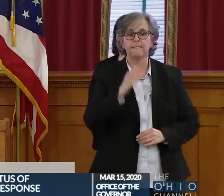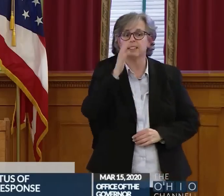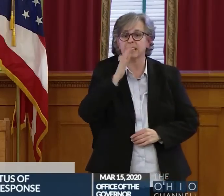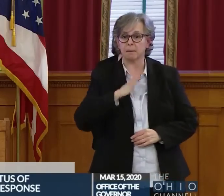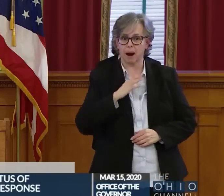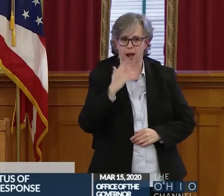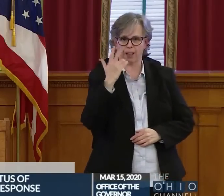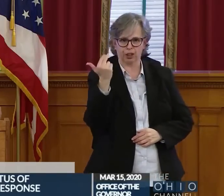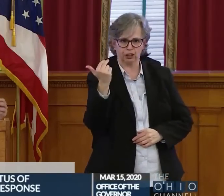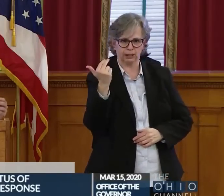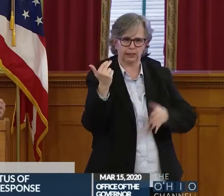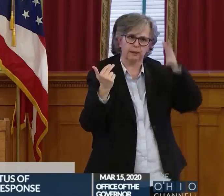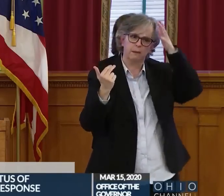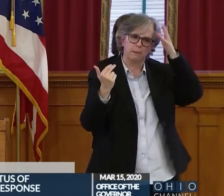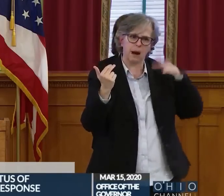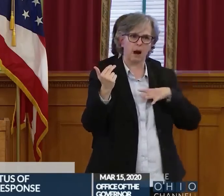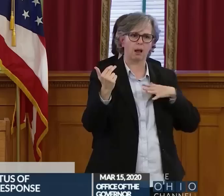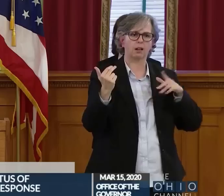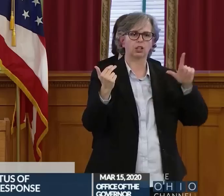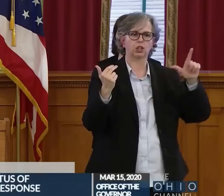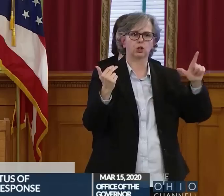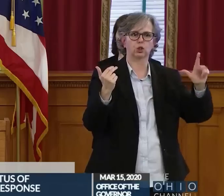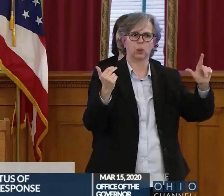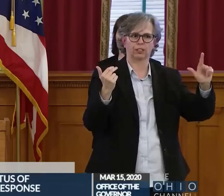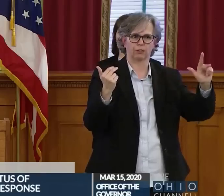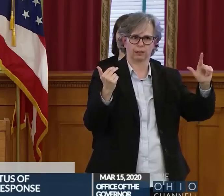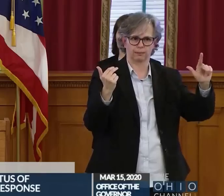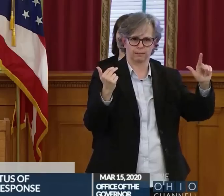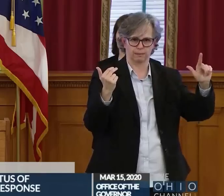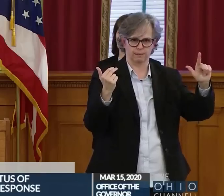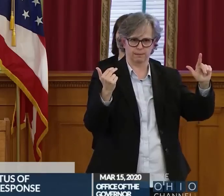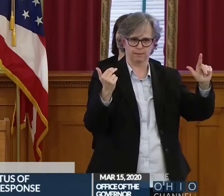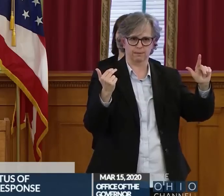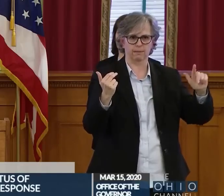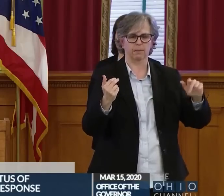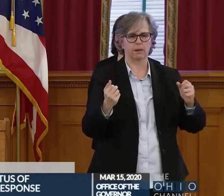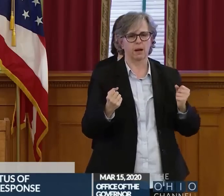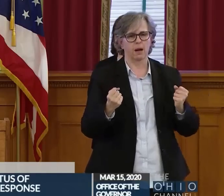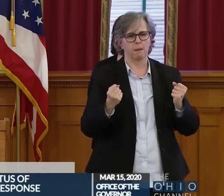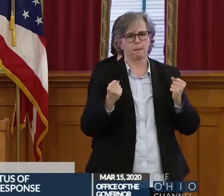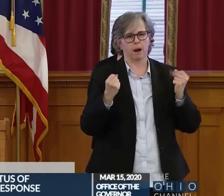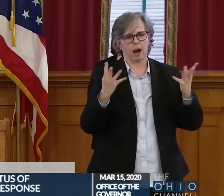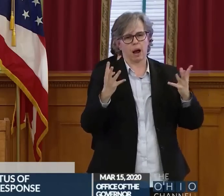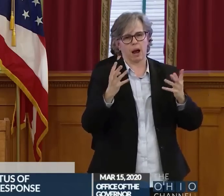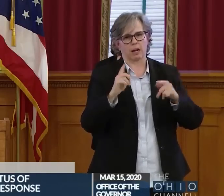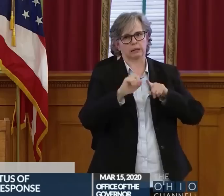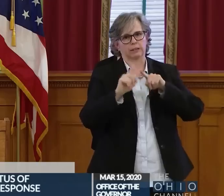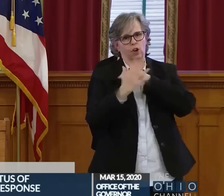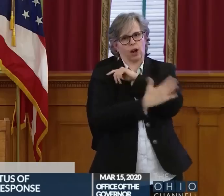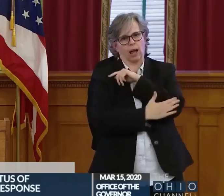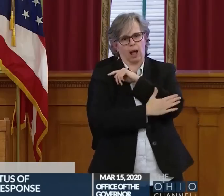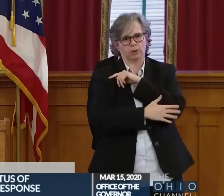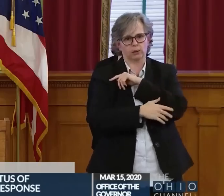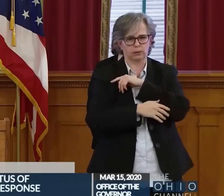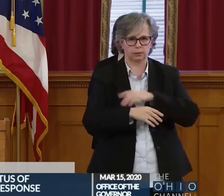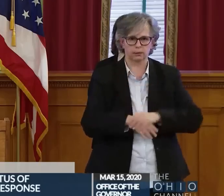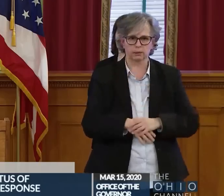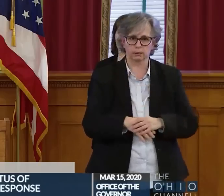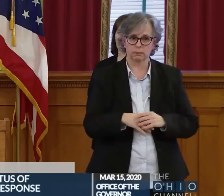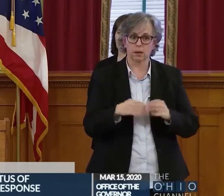hospitalized. Multiple counties, and our county data is going to lag our understanding. I'm getting a lot of reports from a